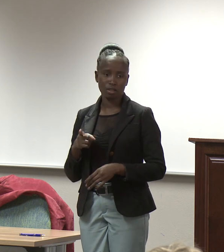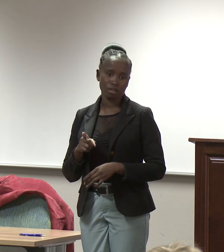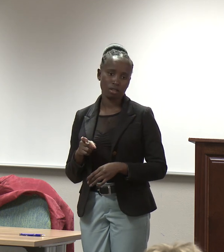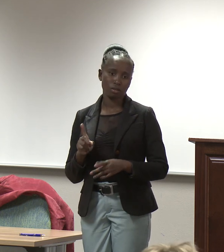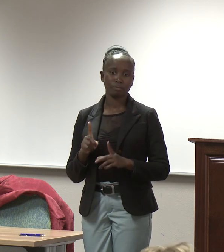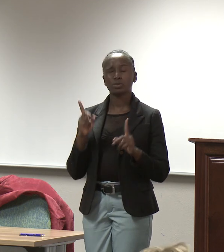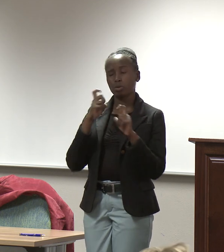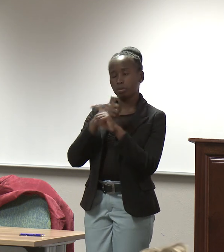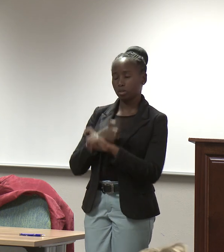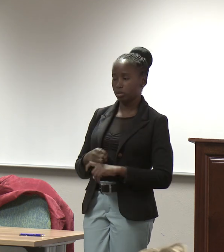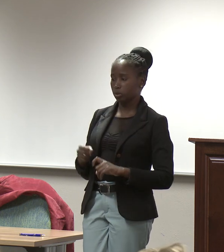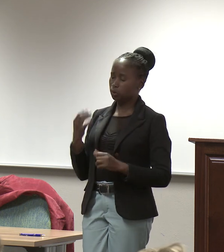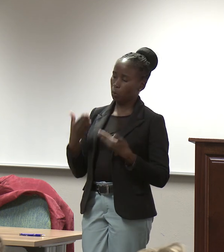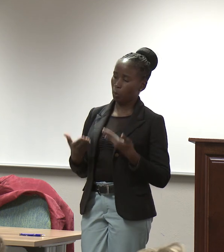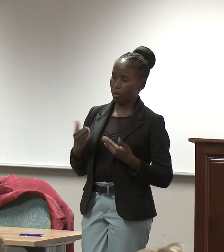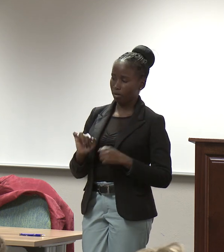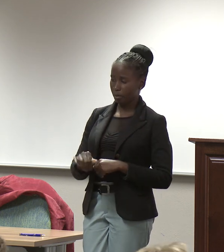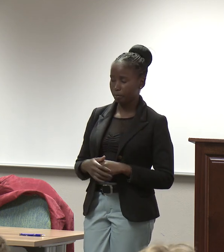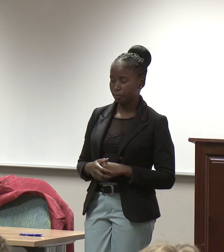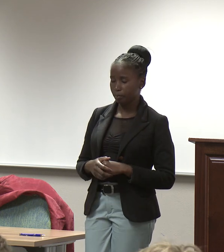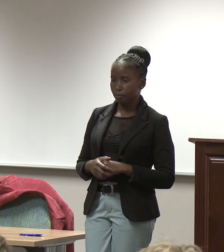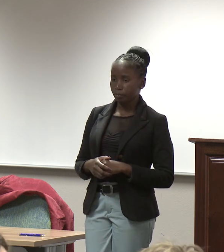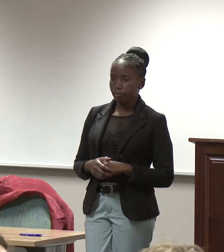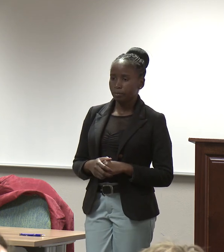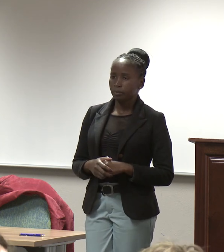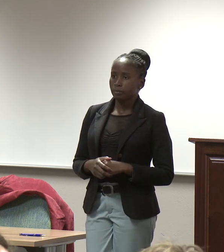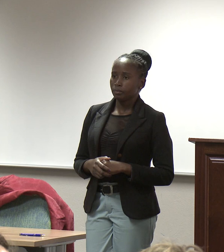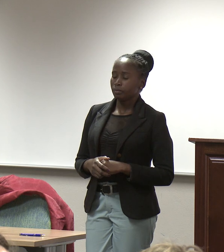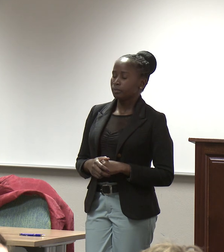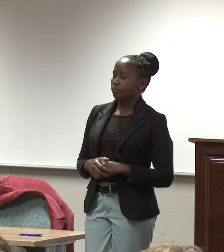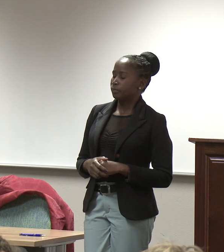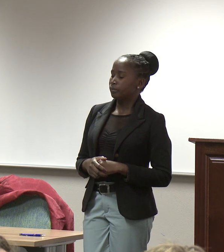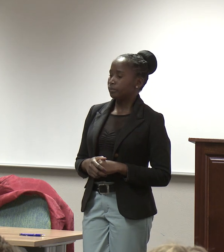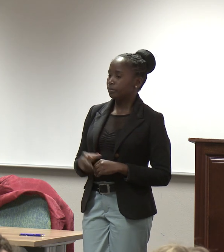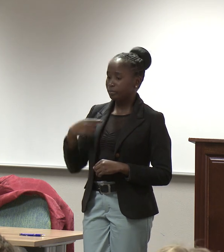So I think that this thing transformed